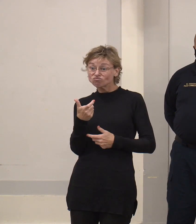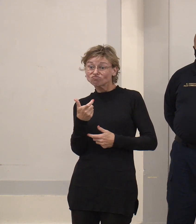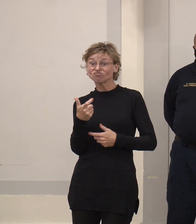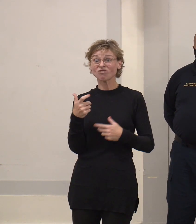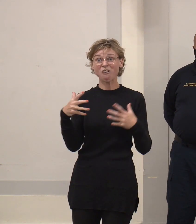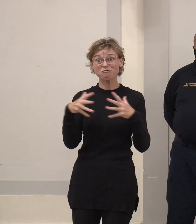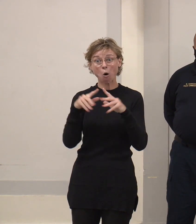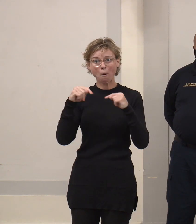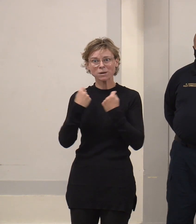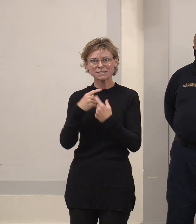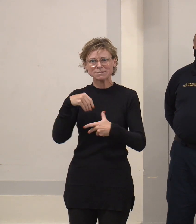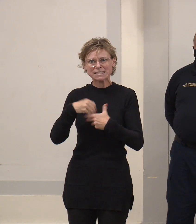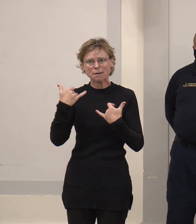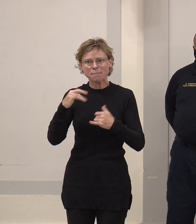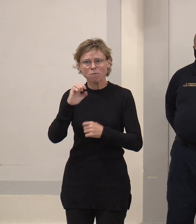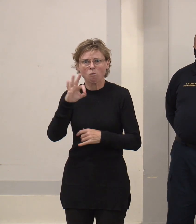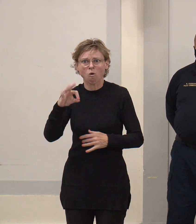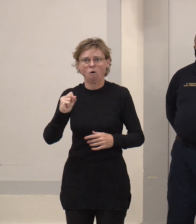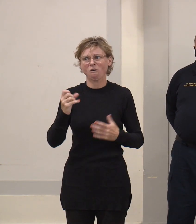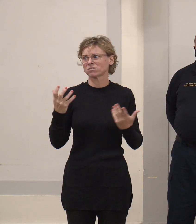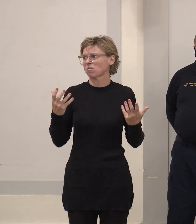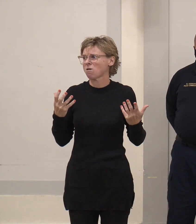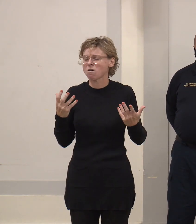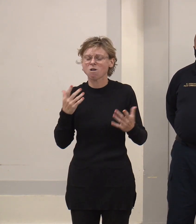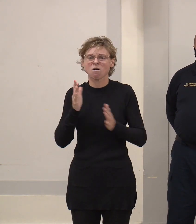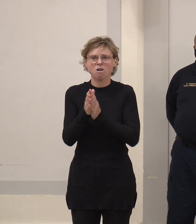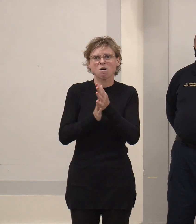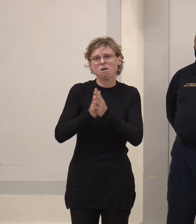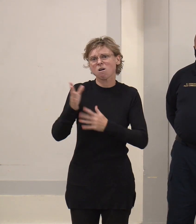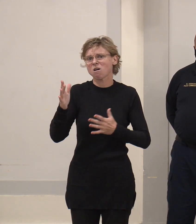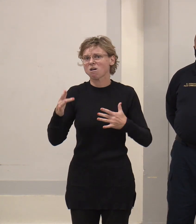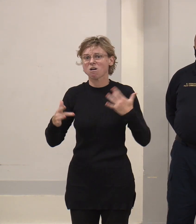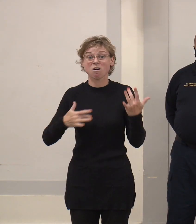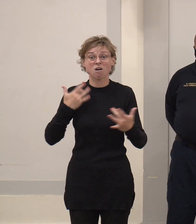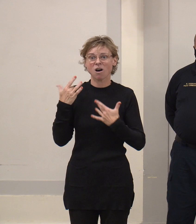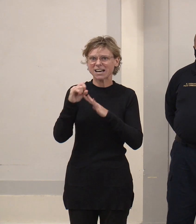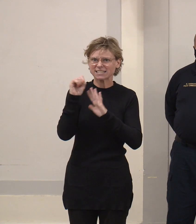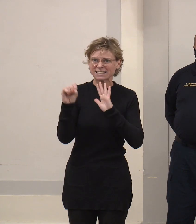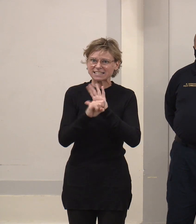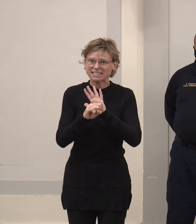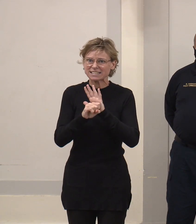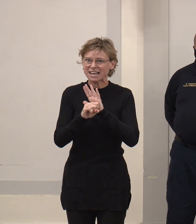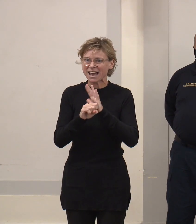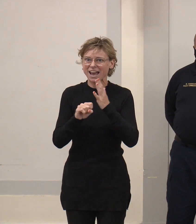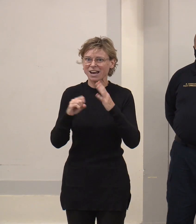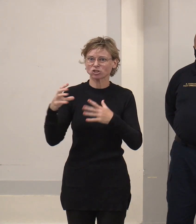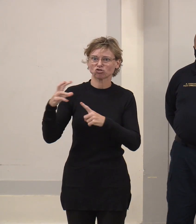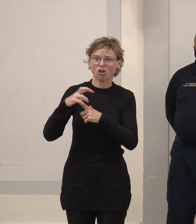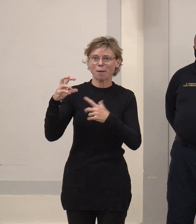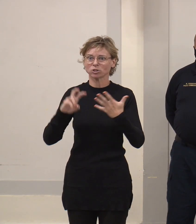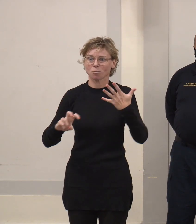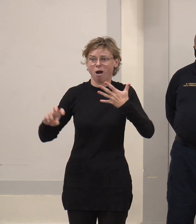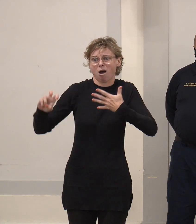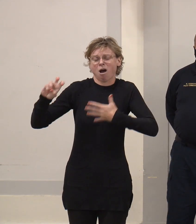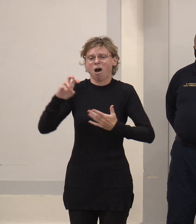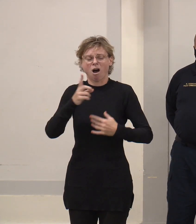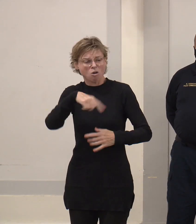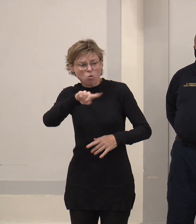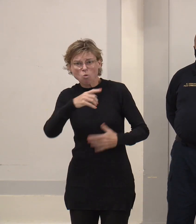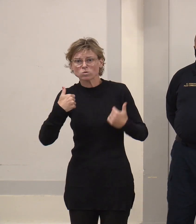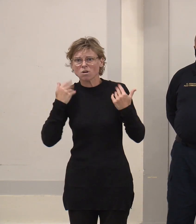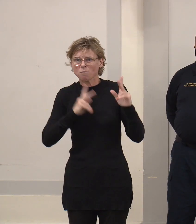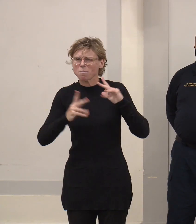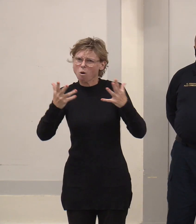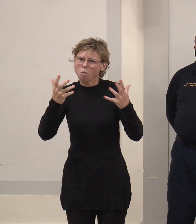play in the playoffs and go along a run to go towards the state championship. Our young people want to be in school and around each